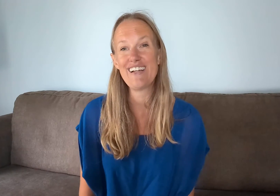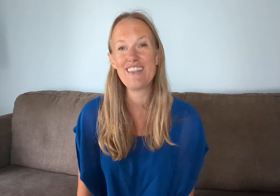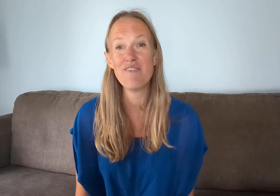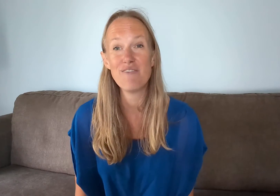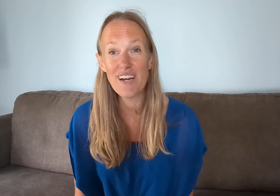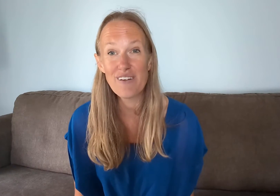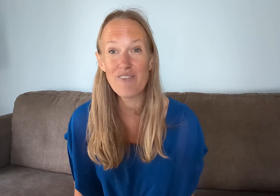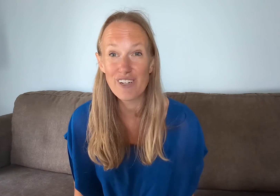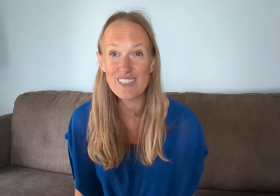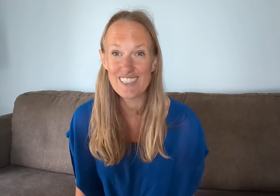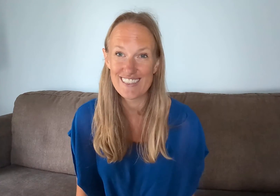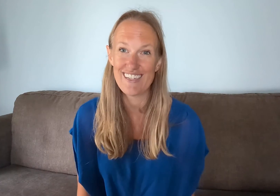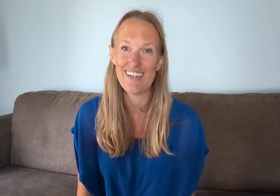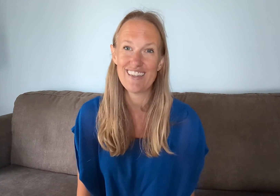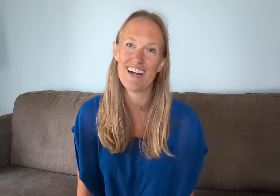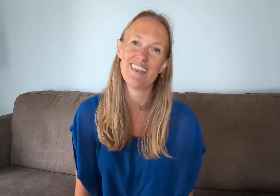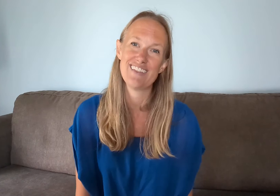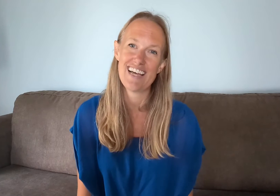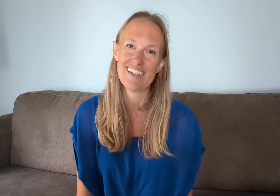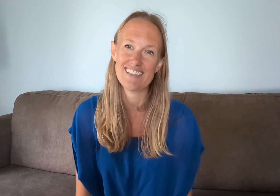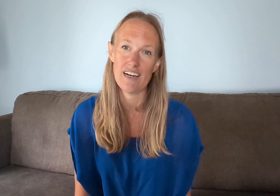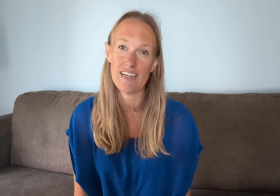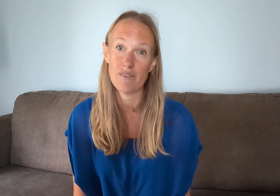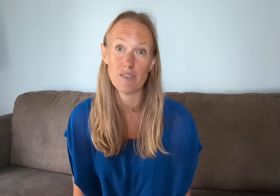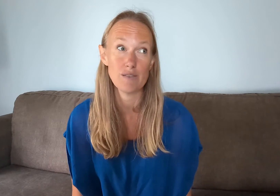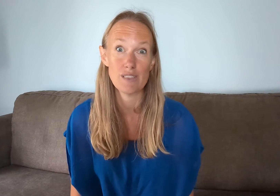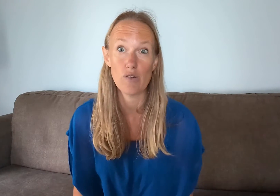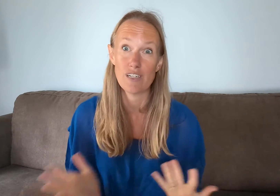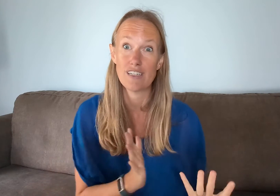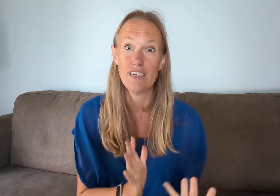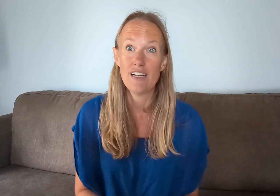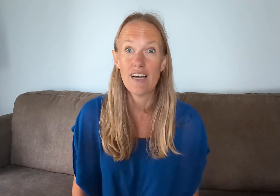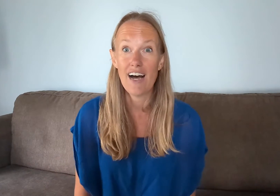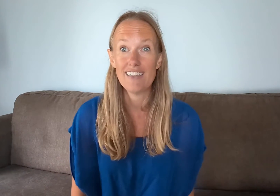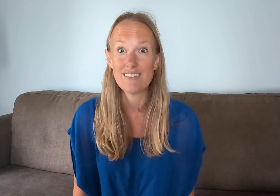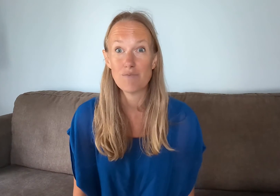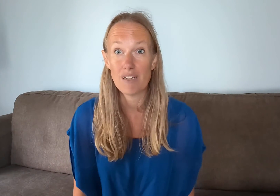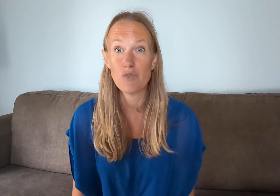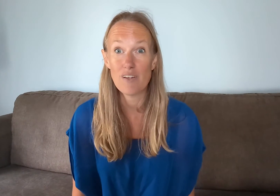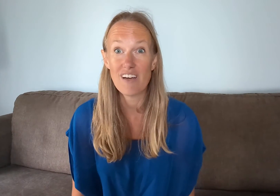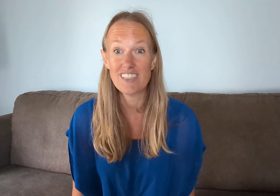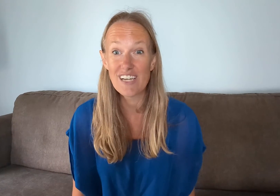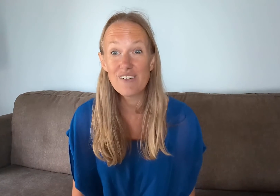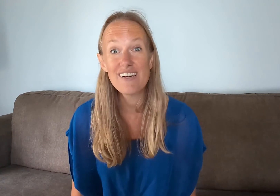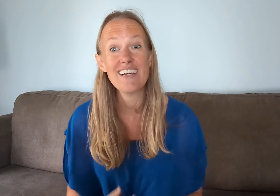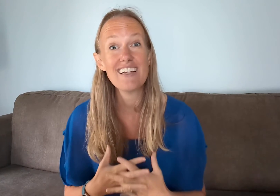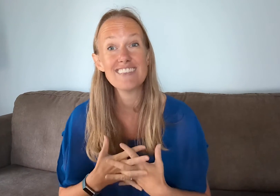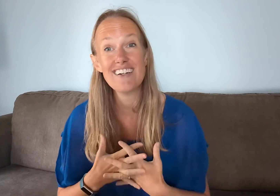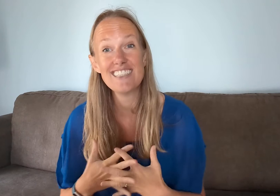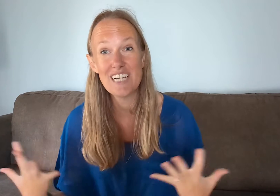the very first song that I learned how to sign, which was over probably 25 years ago, and it was called Shout